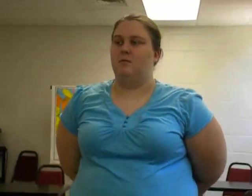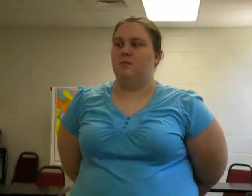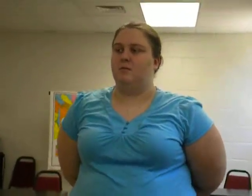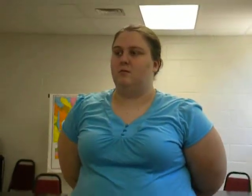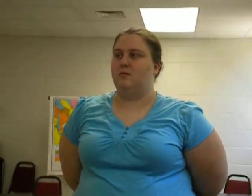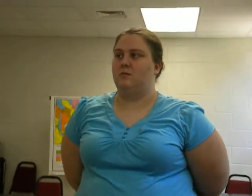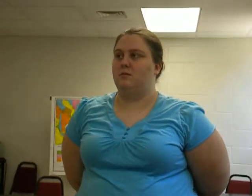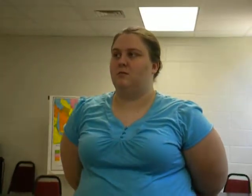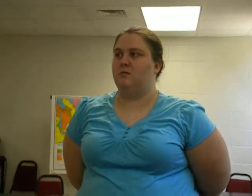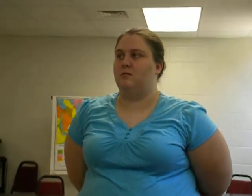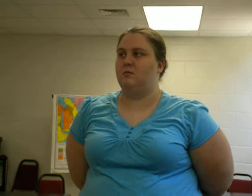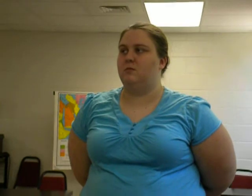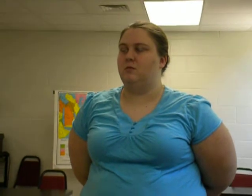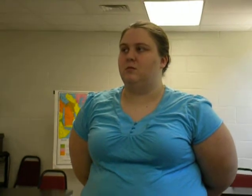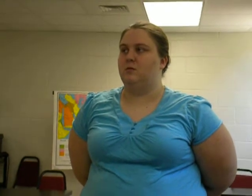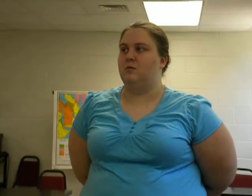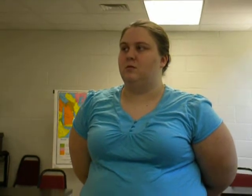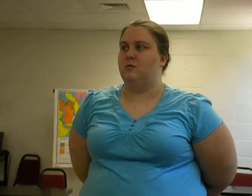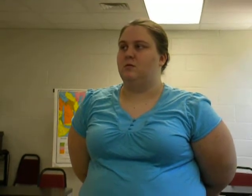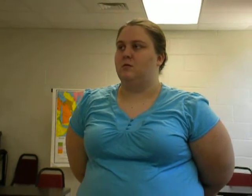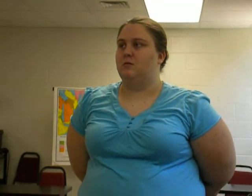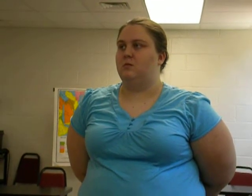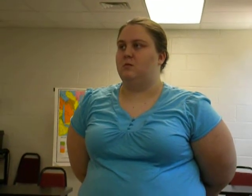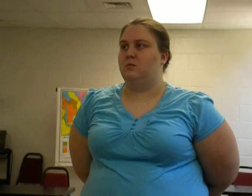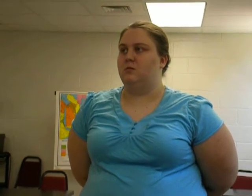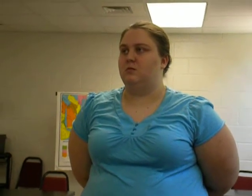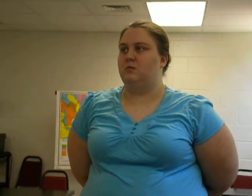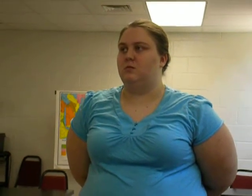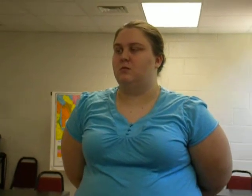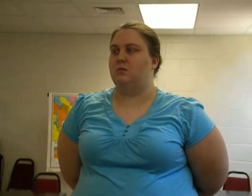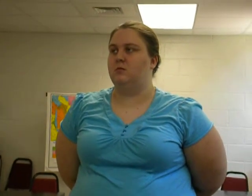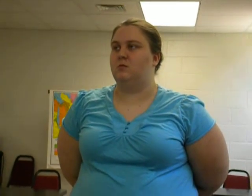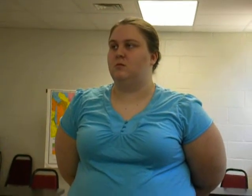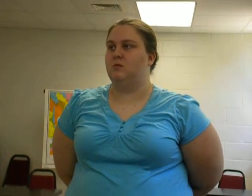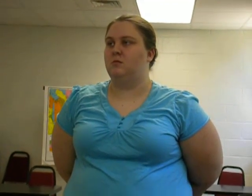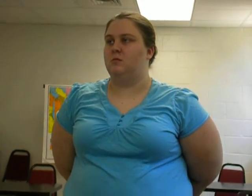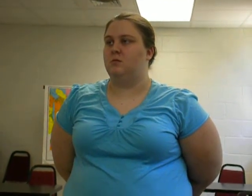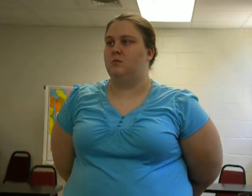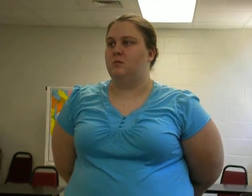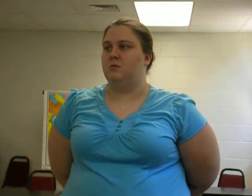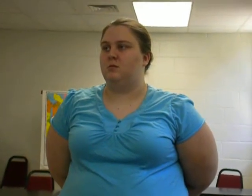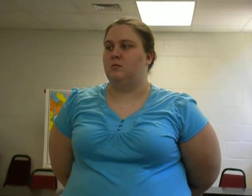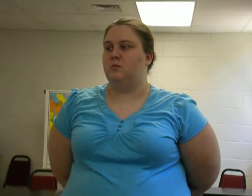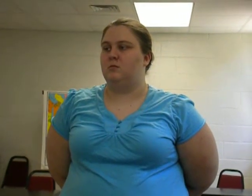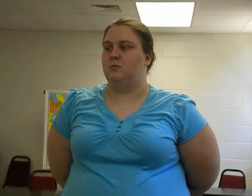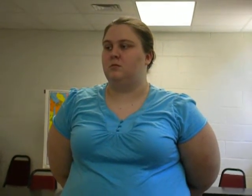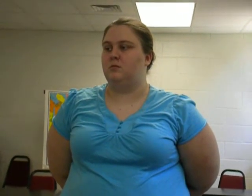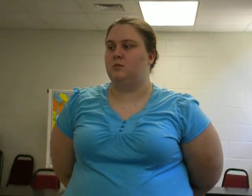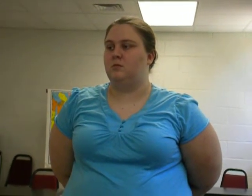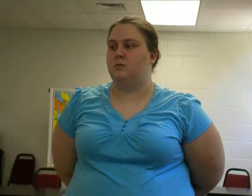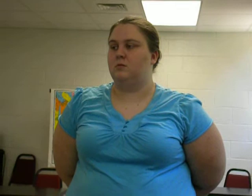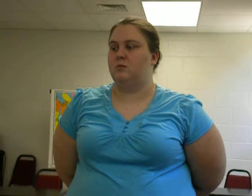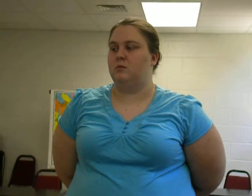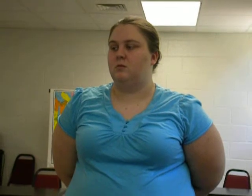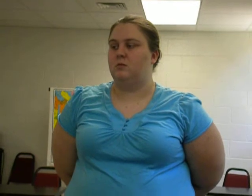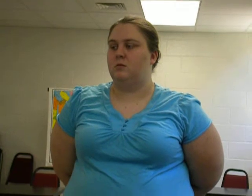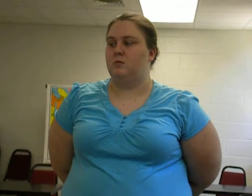a lot of cultures, they give knives, like, as soon as they're toddlers, they have knives. These are Inuit children cutting whale